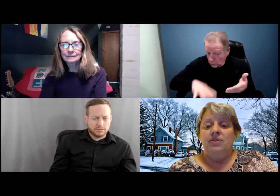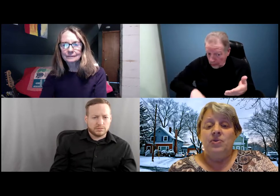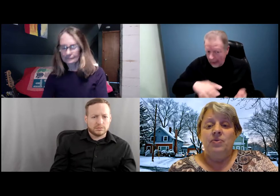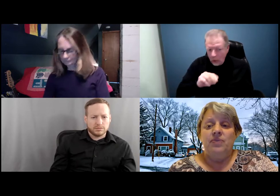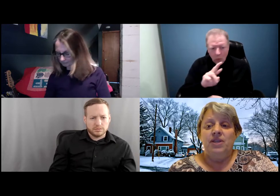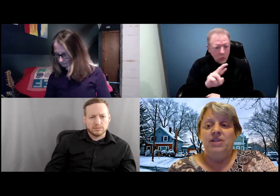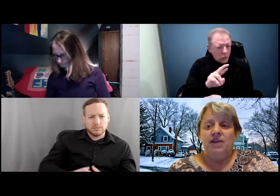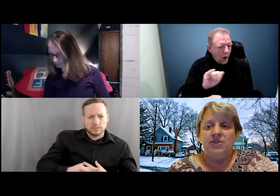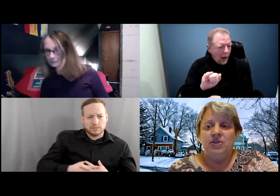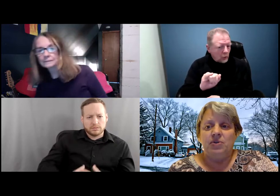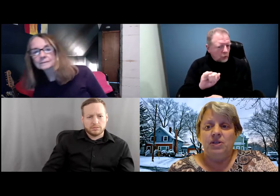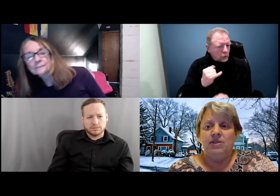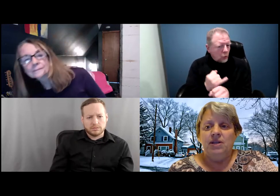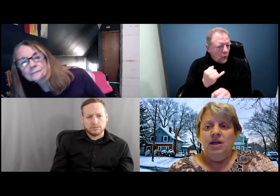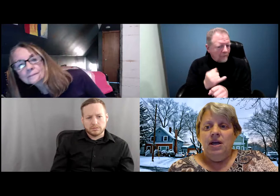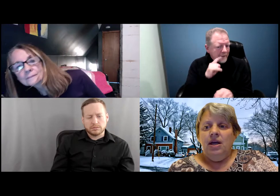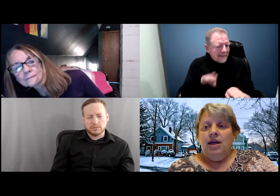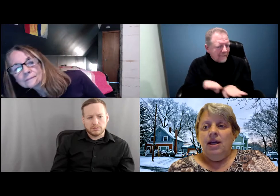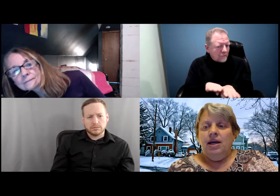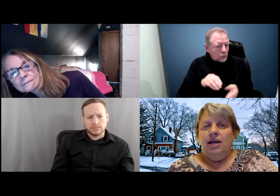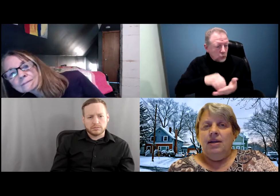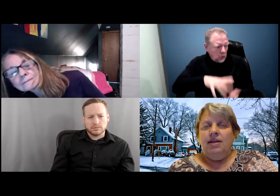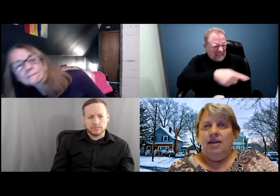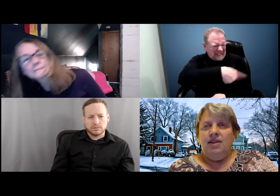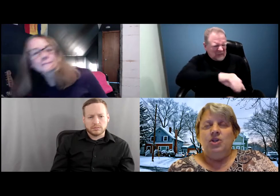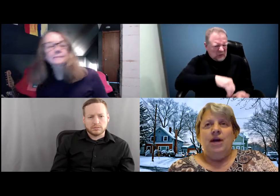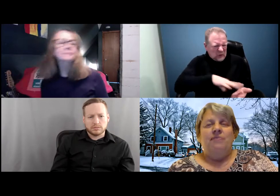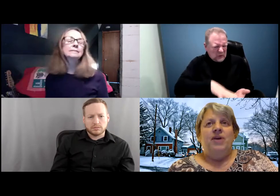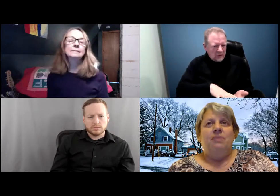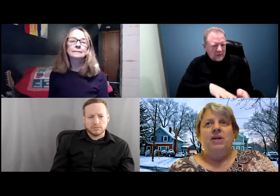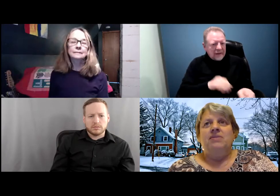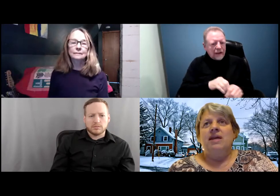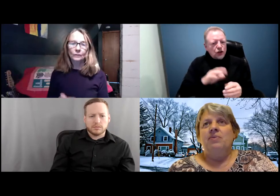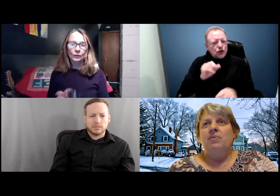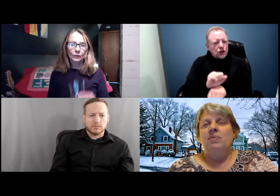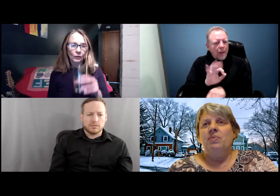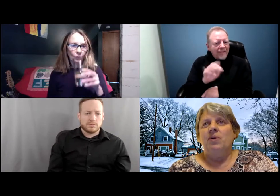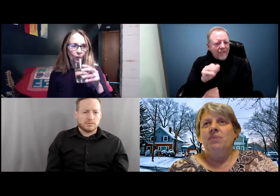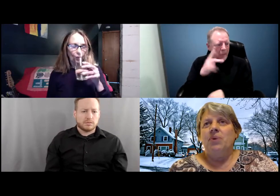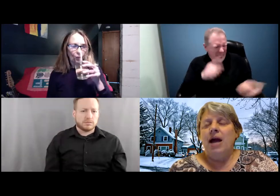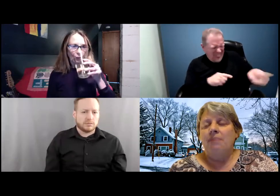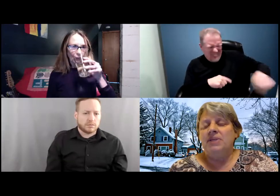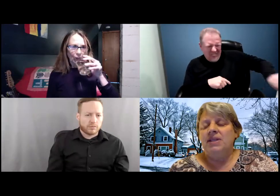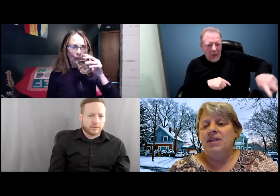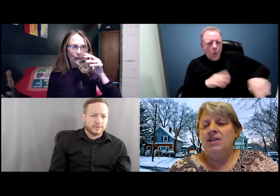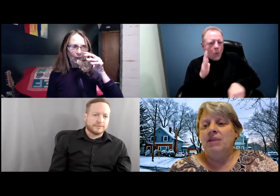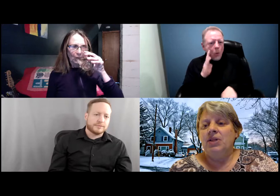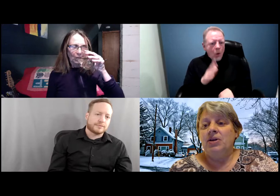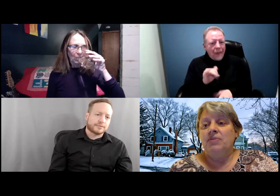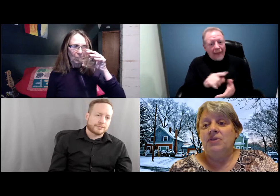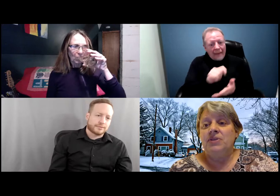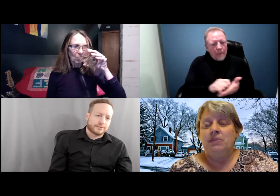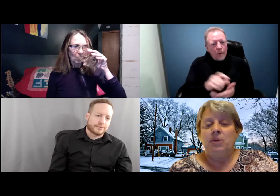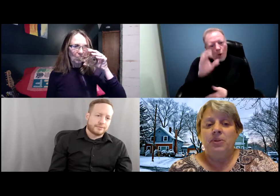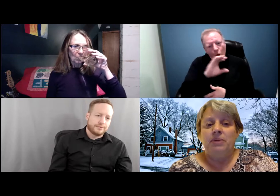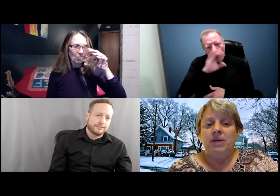Island School for the Deaf students in the job fair, because they would perhaps at that time be looking